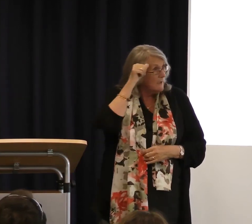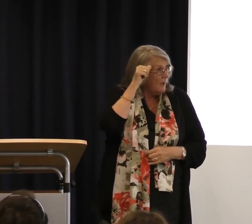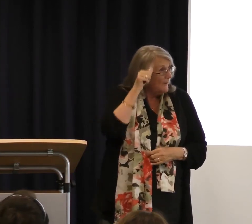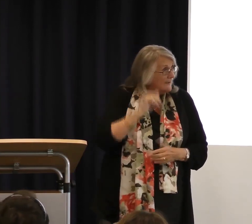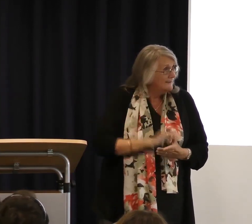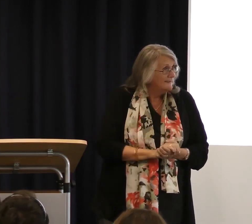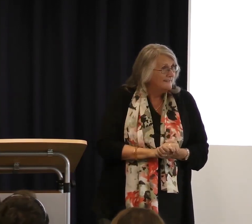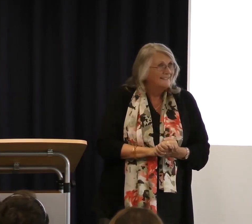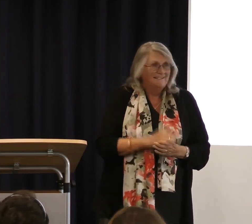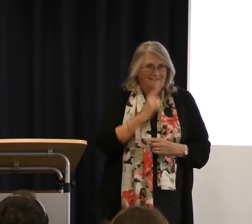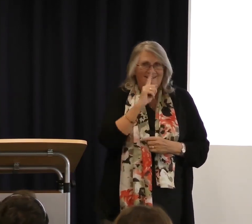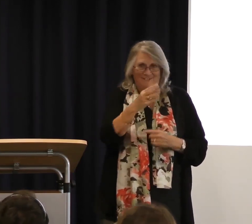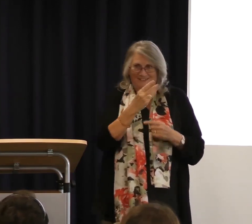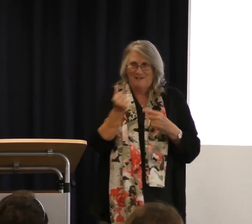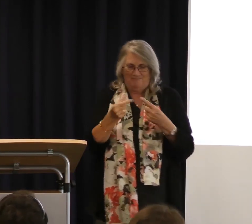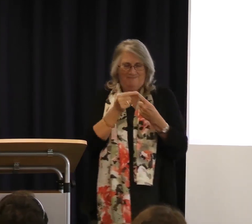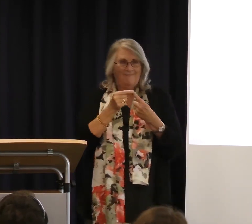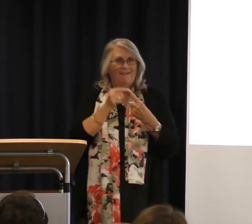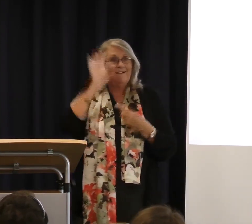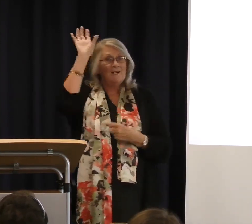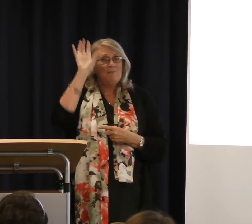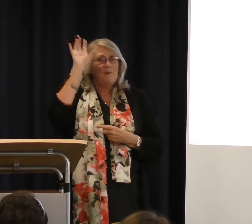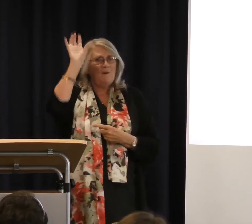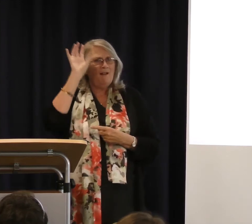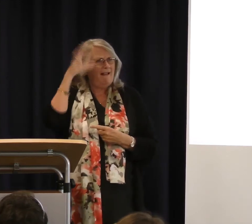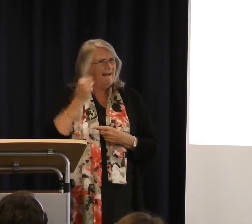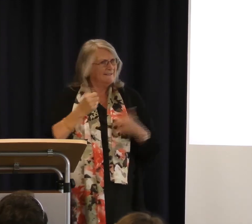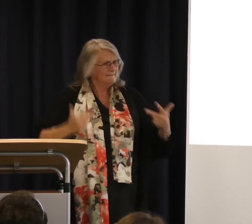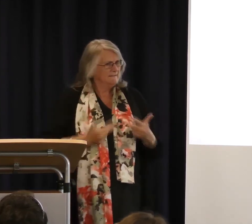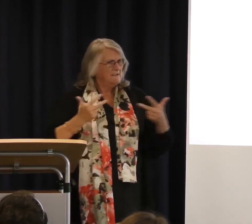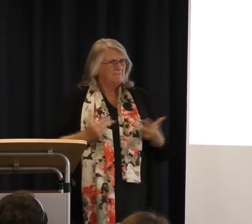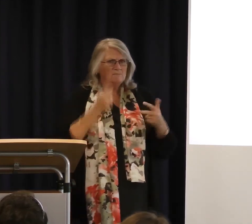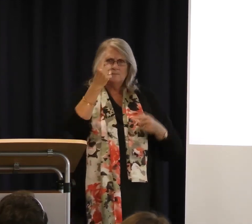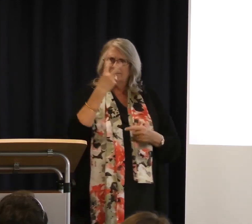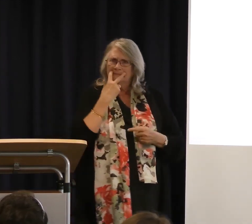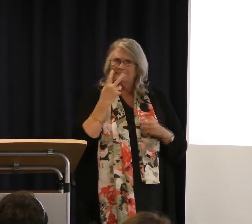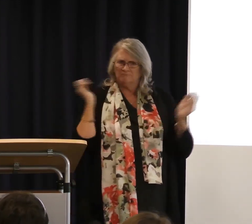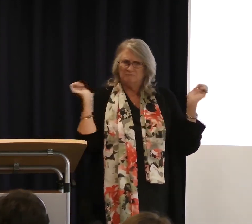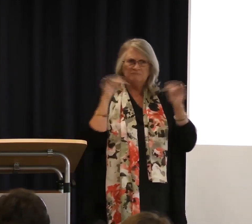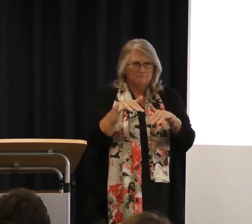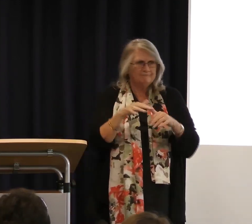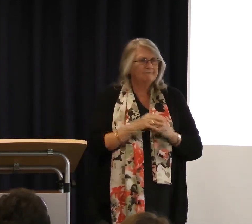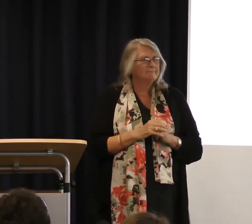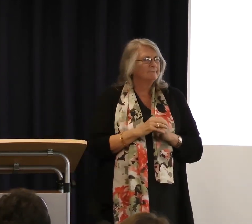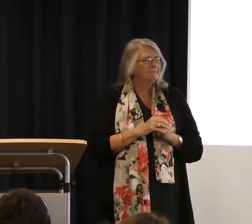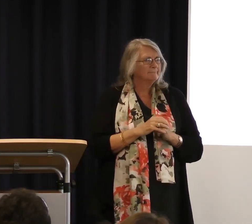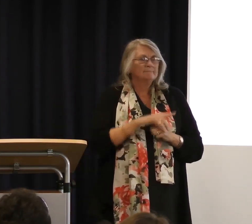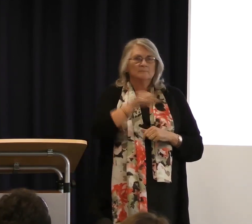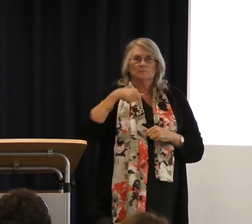think so. I know he knew how to have fun. And how do I know? Because I've heard stories. Now, there was a dinner for basketball